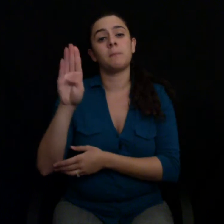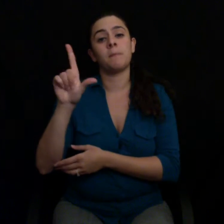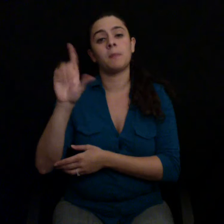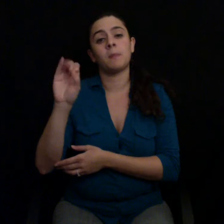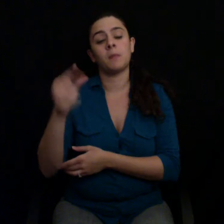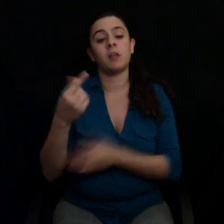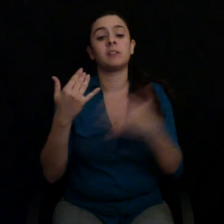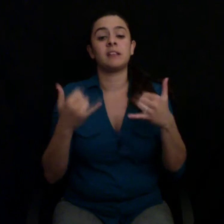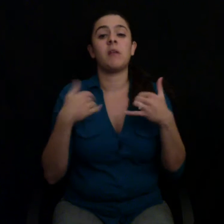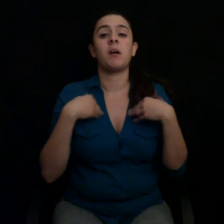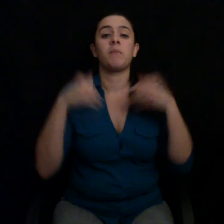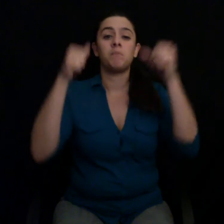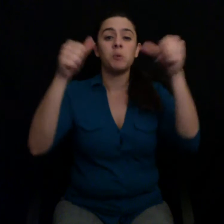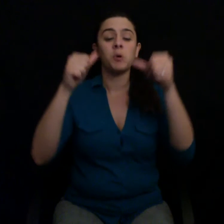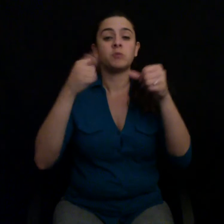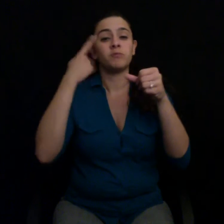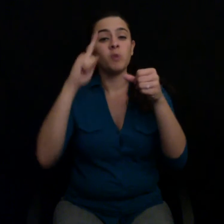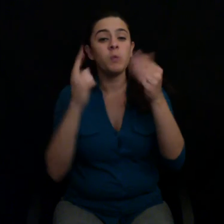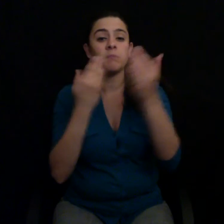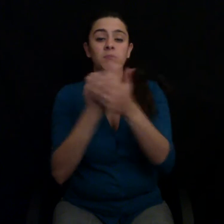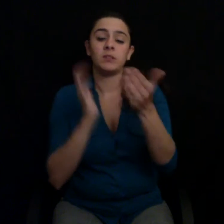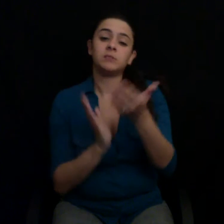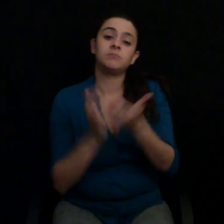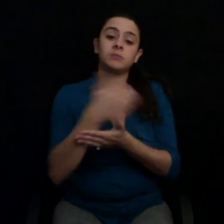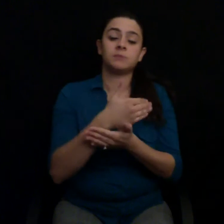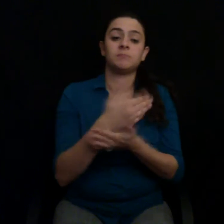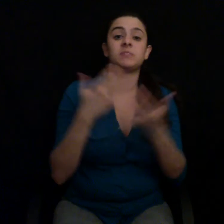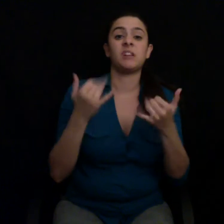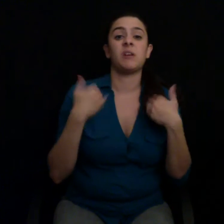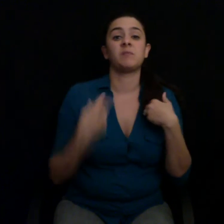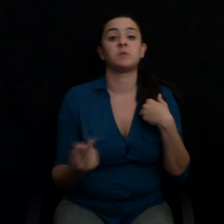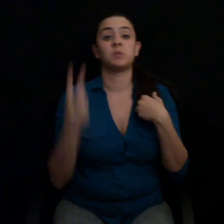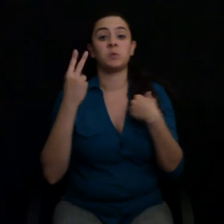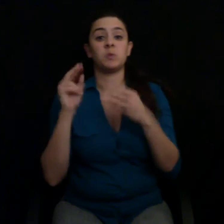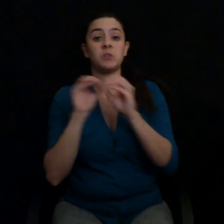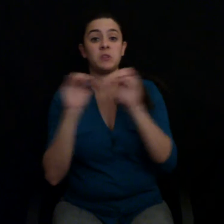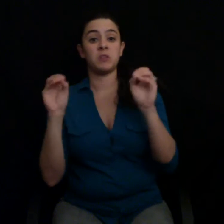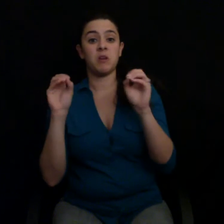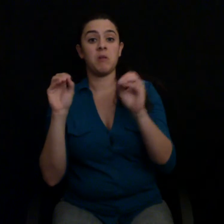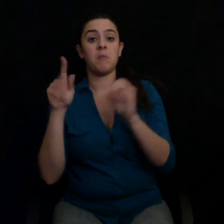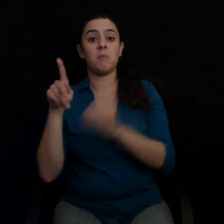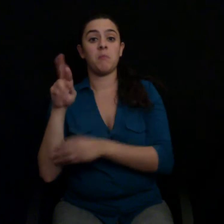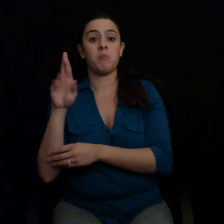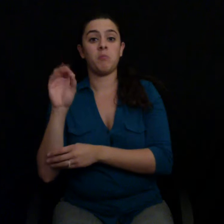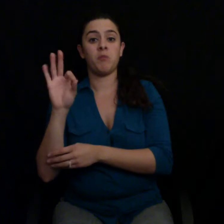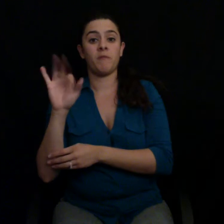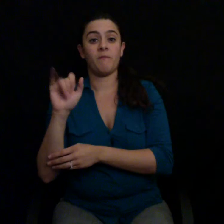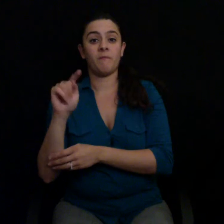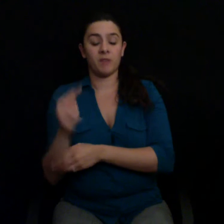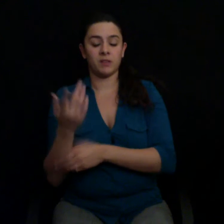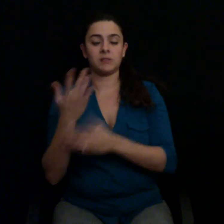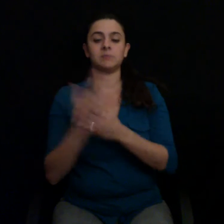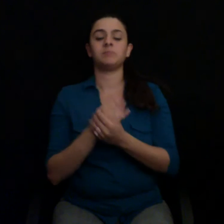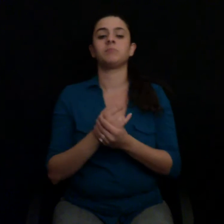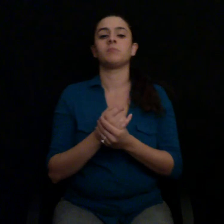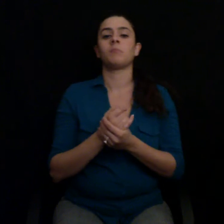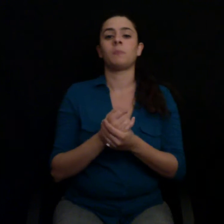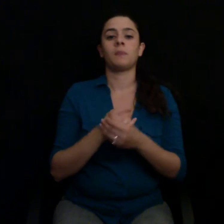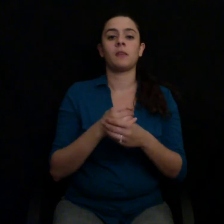these victims. Now this time we worked with two nonprofits, both equally 4-star nonprofits on Charity Navigator, exceptionally high